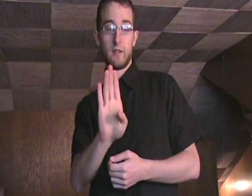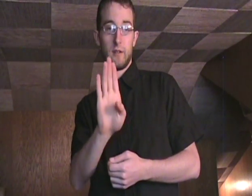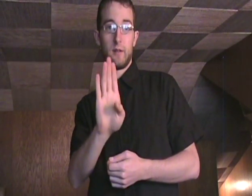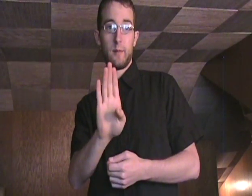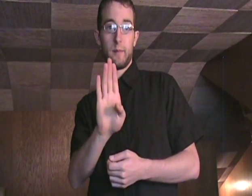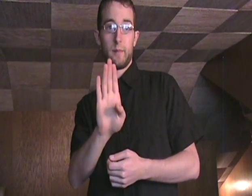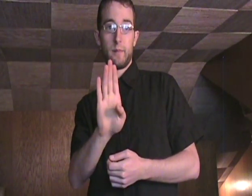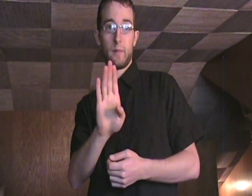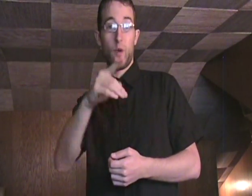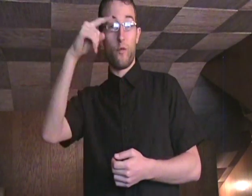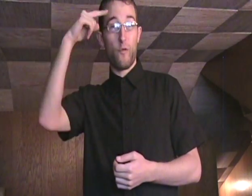for the cannon.